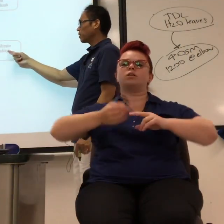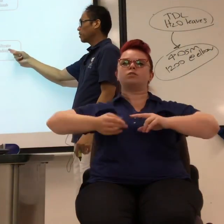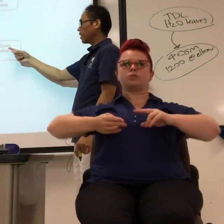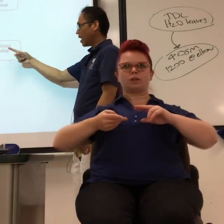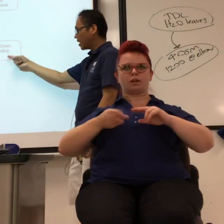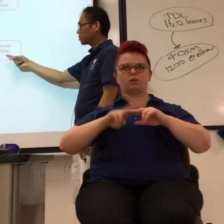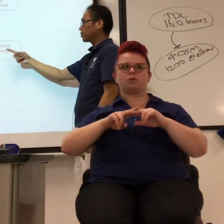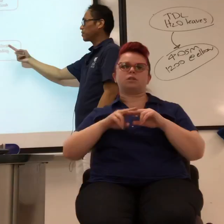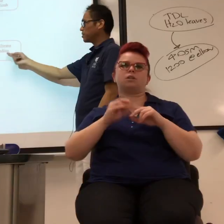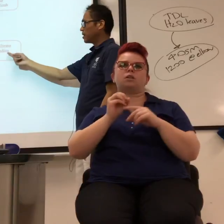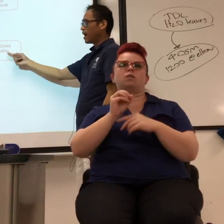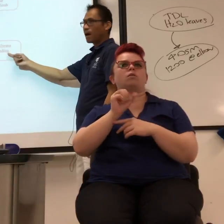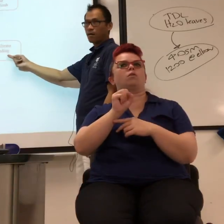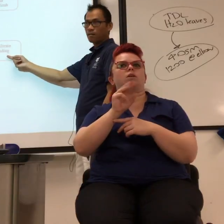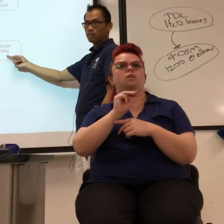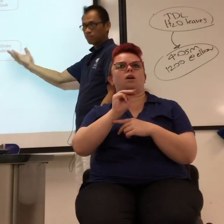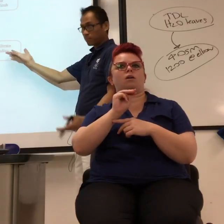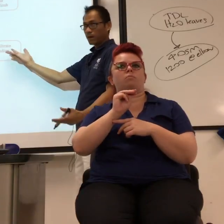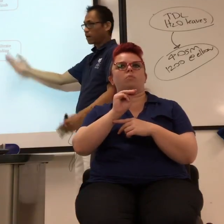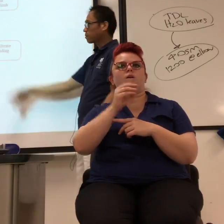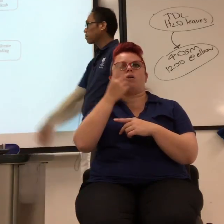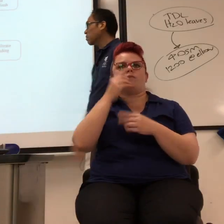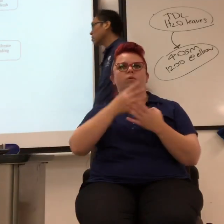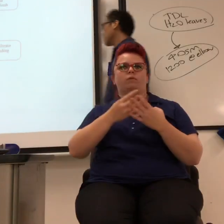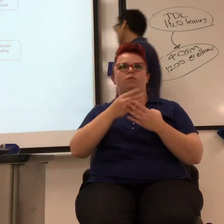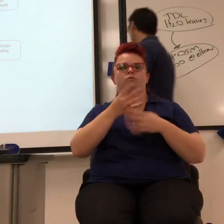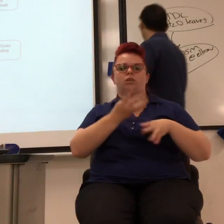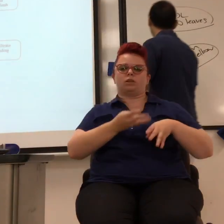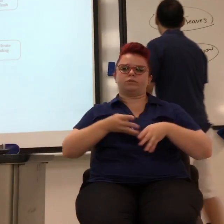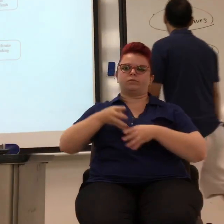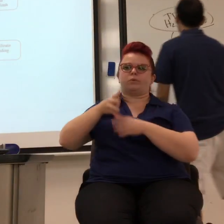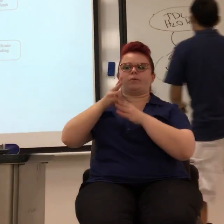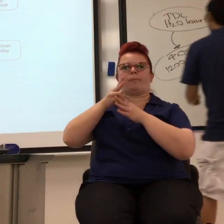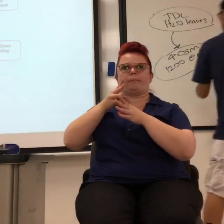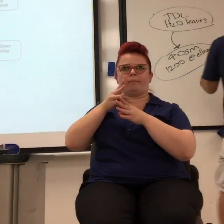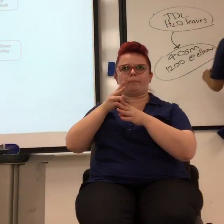filtrate entering the TAL, okay?